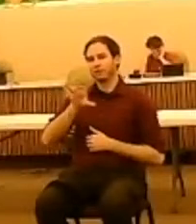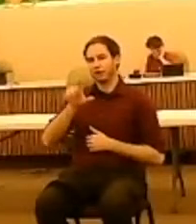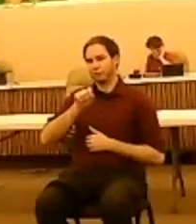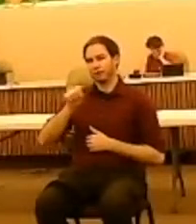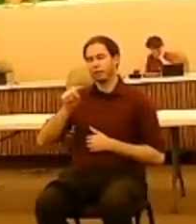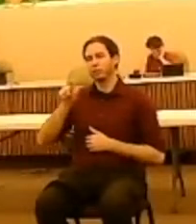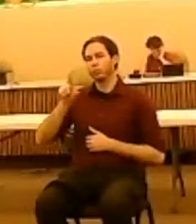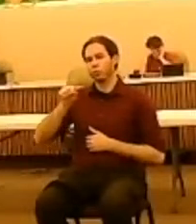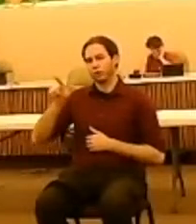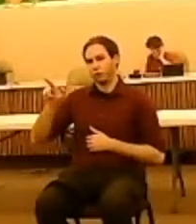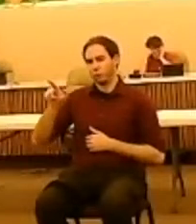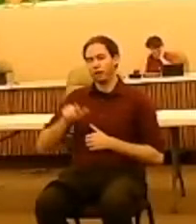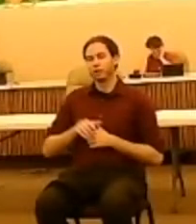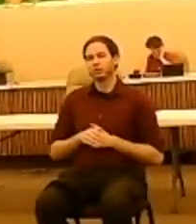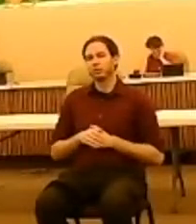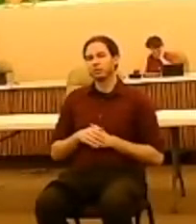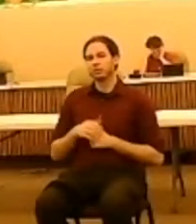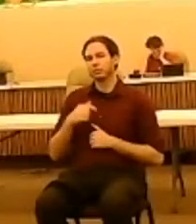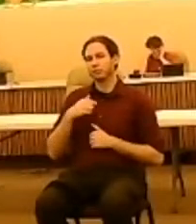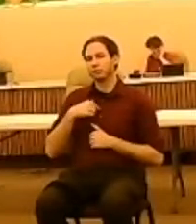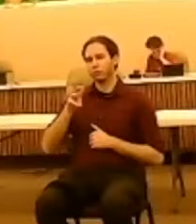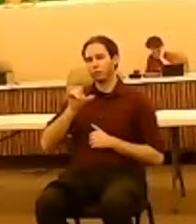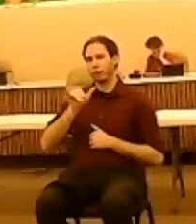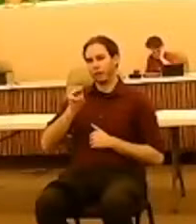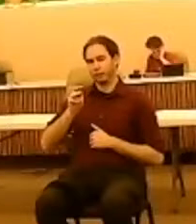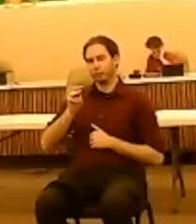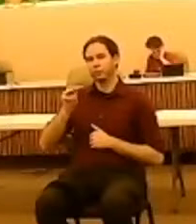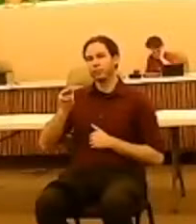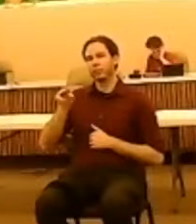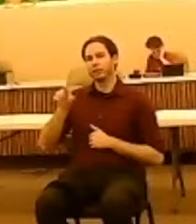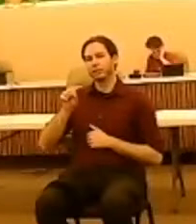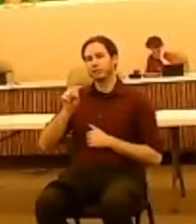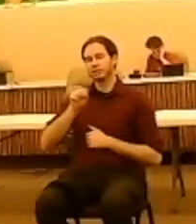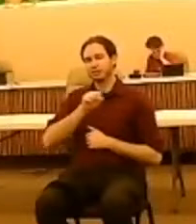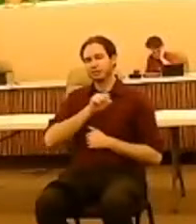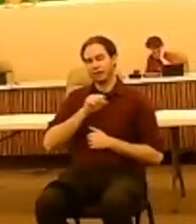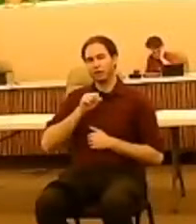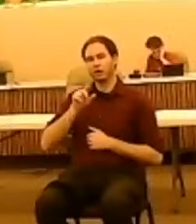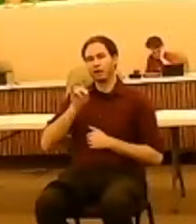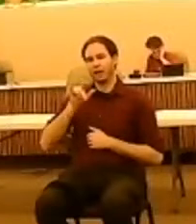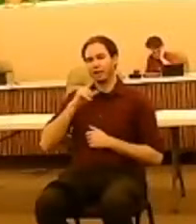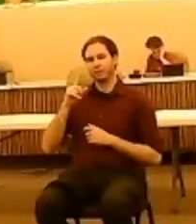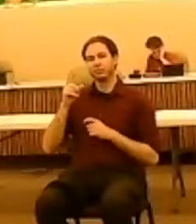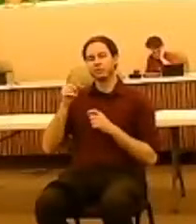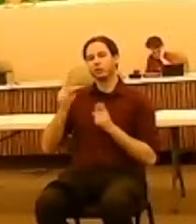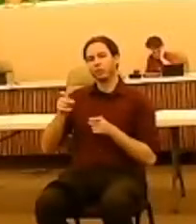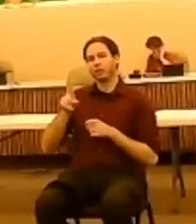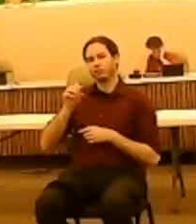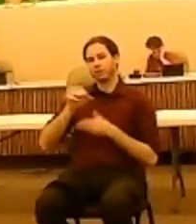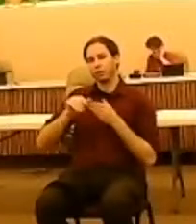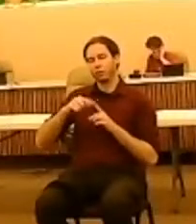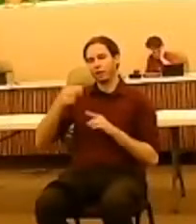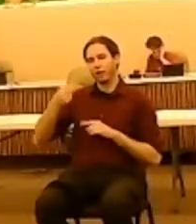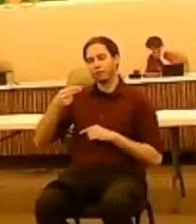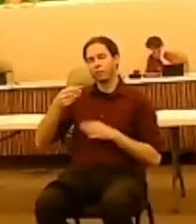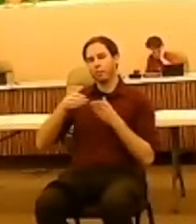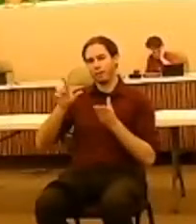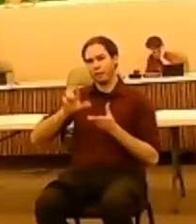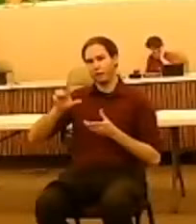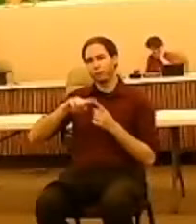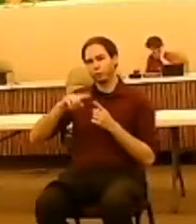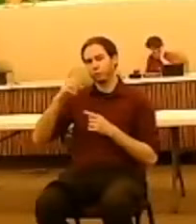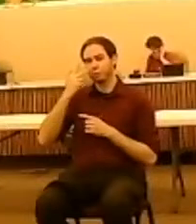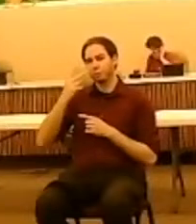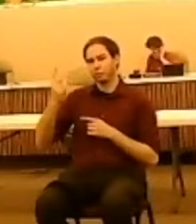6-75, 2021. Whereas William and Sandra Kelly have donated $50 to the Henrietta Public Library in memory